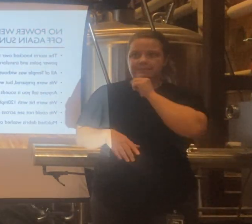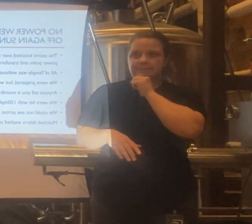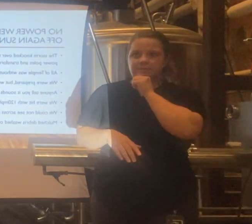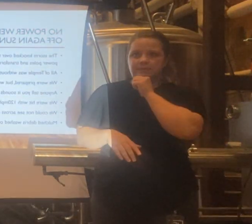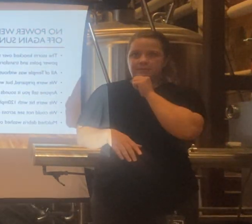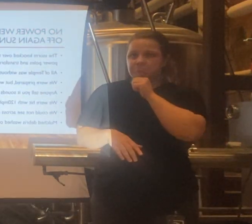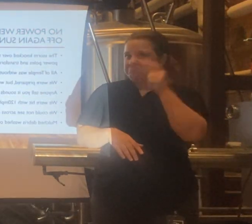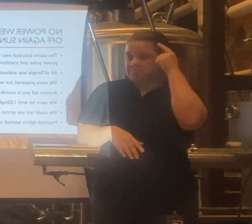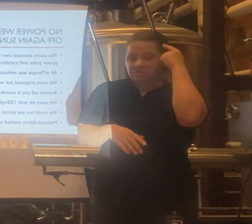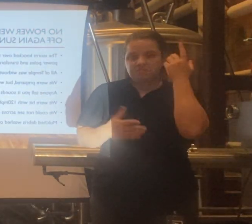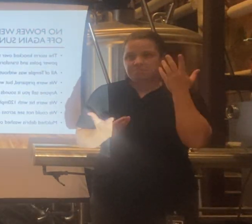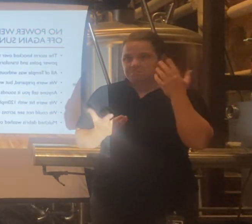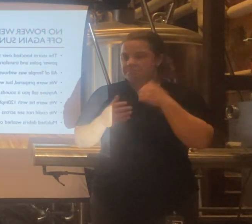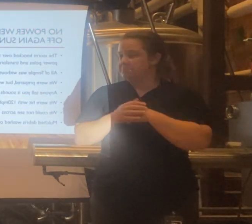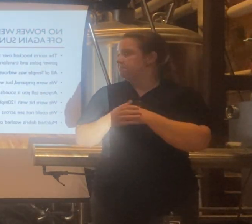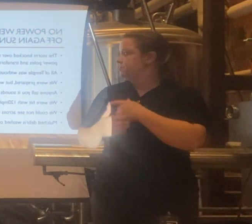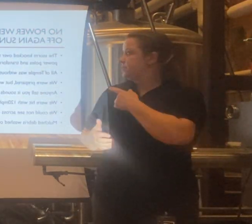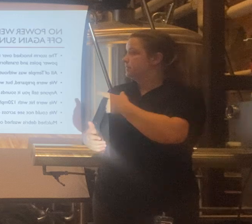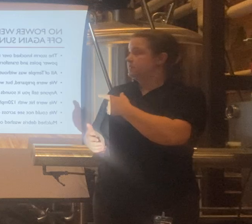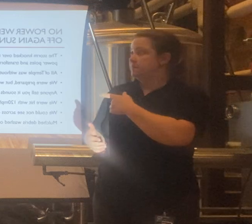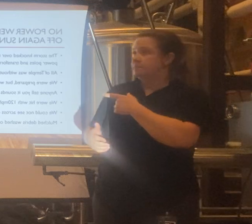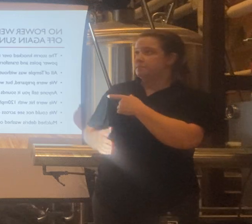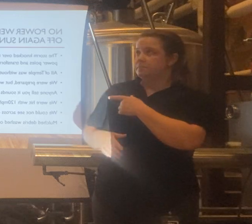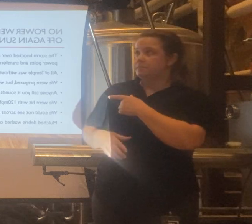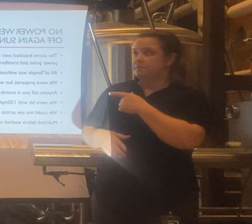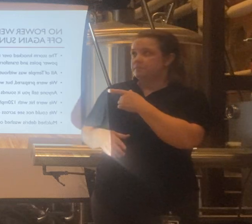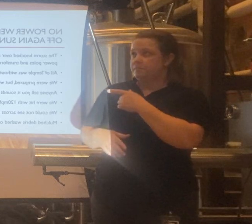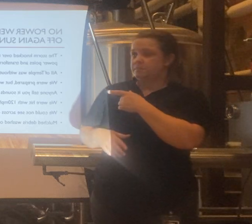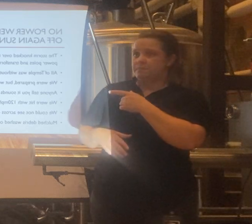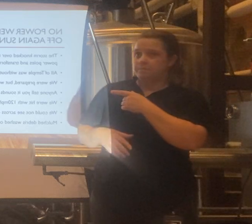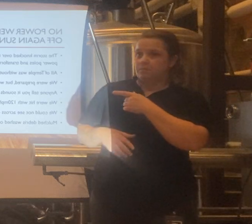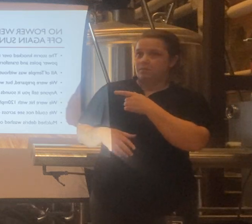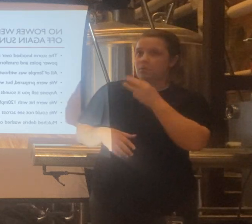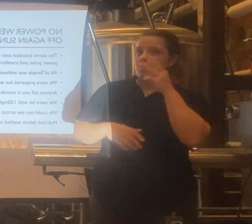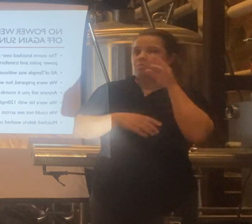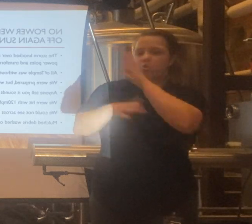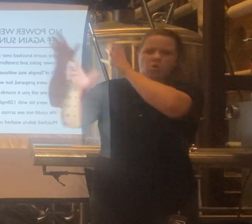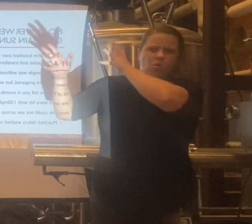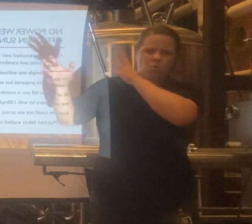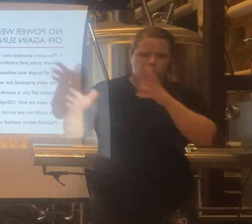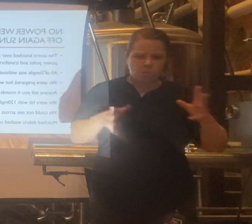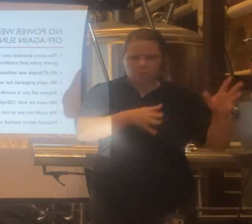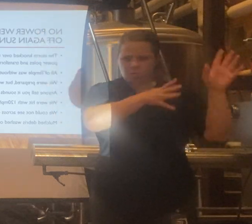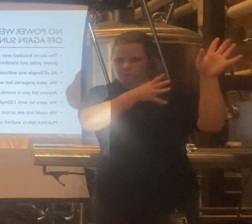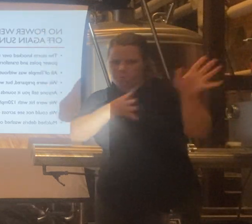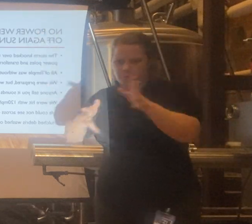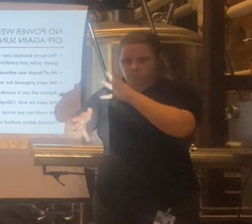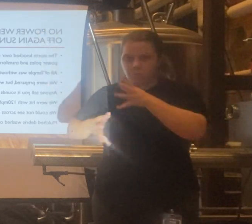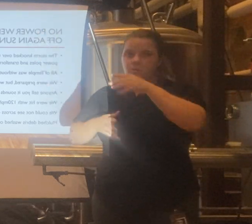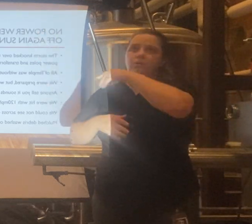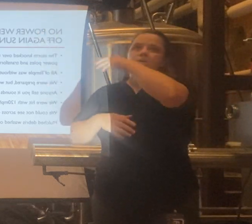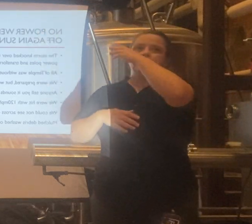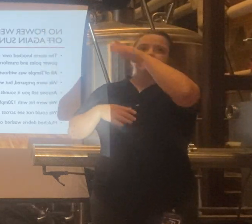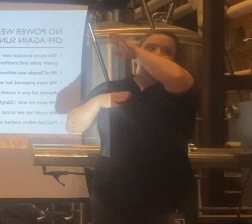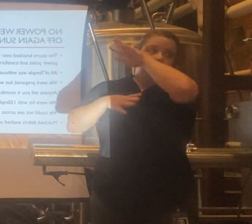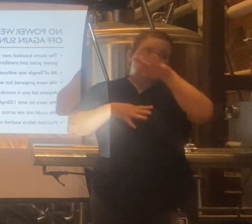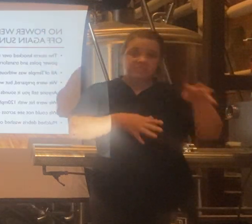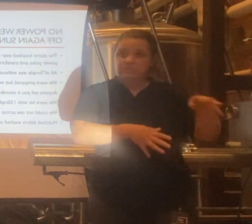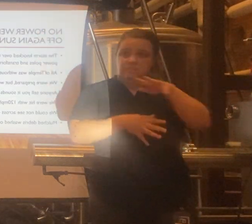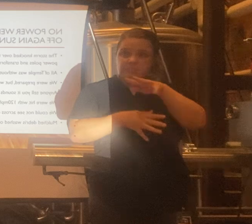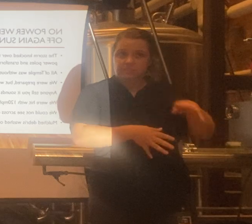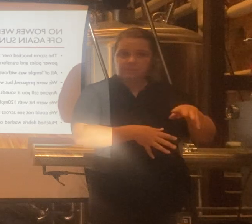mile an hour straight line winds. So that means these winds go this way instead of coming down or swirling, which turned out benefited me quite a bit,